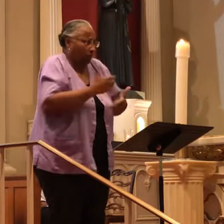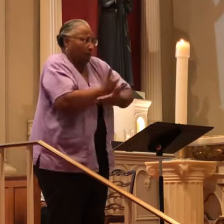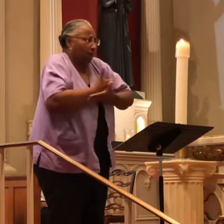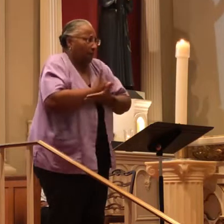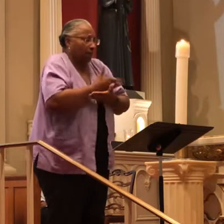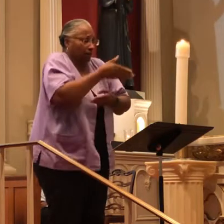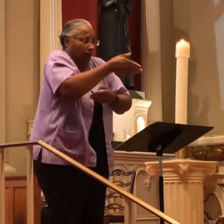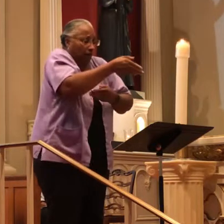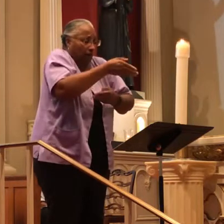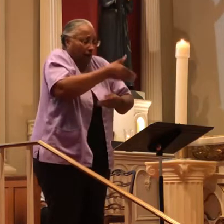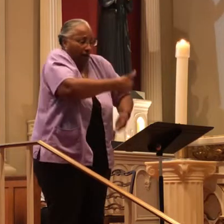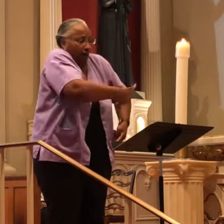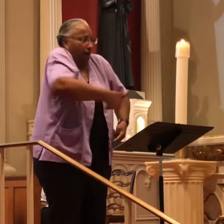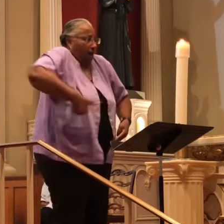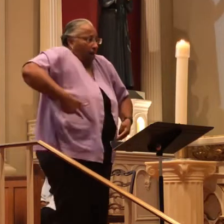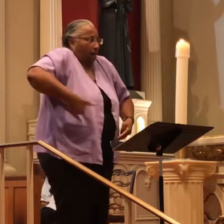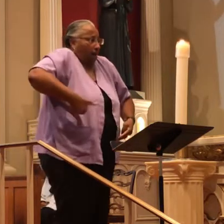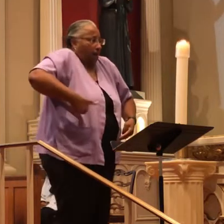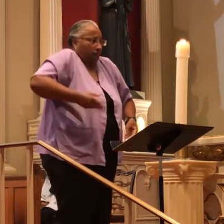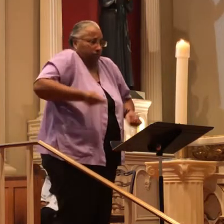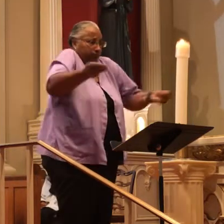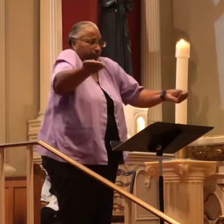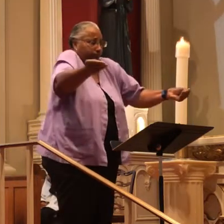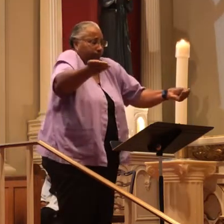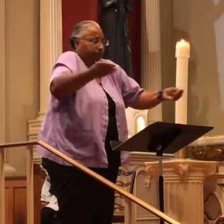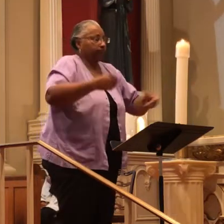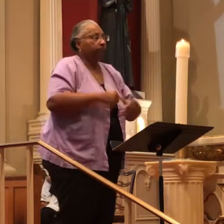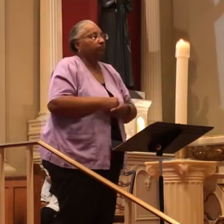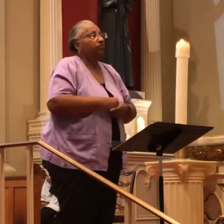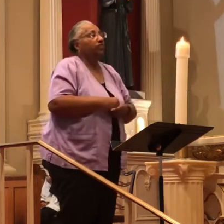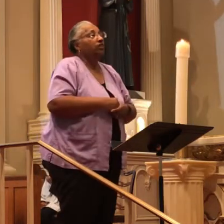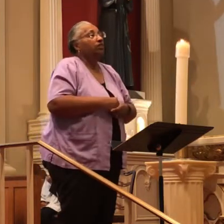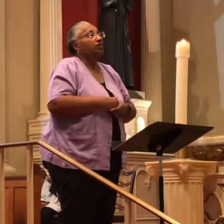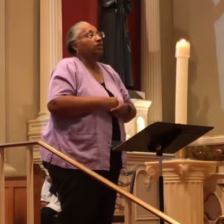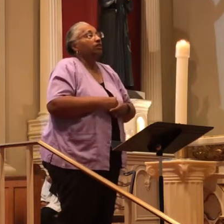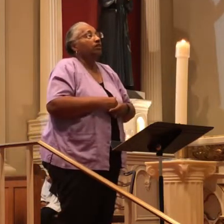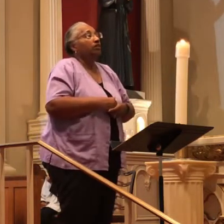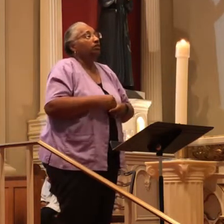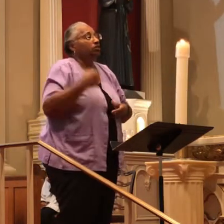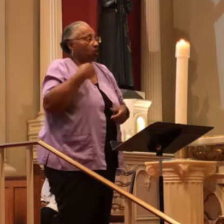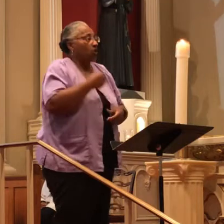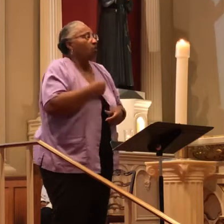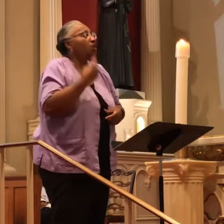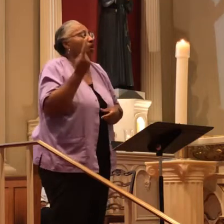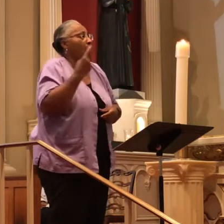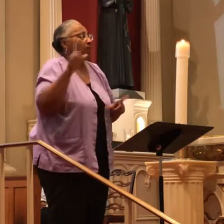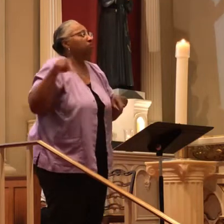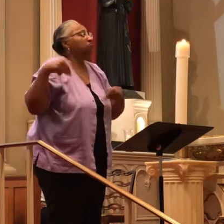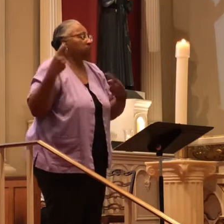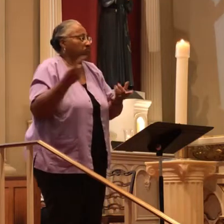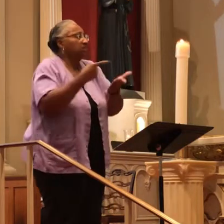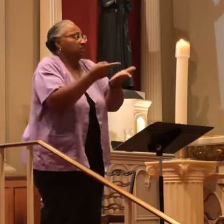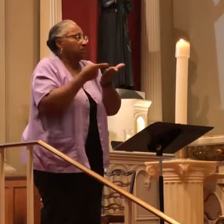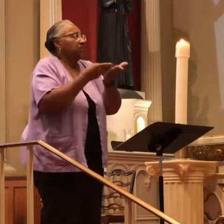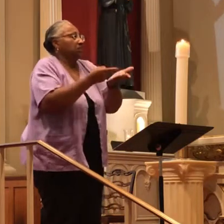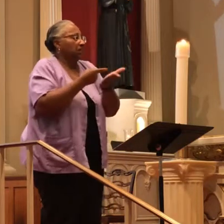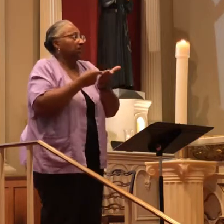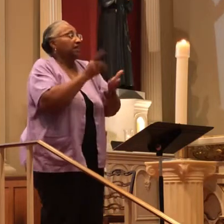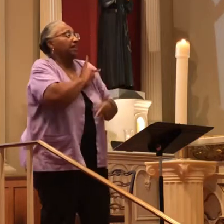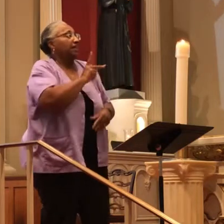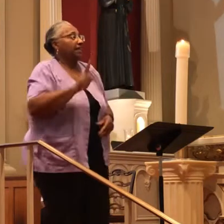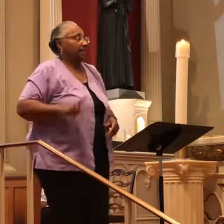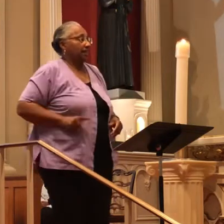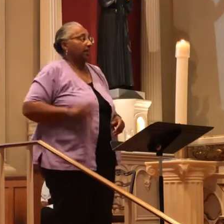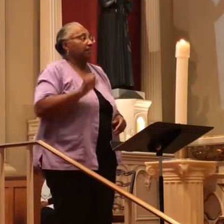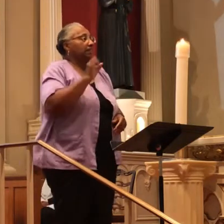her child. And we talk about the wisdom of Solomon that could do things like that. But if you think